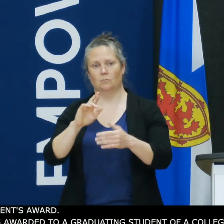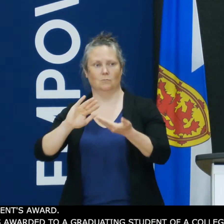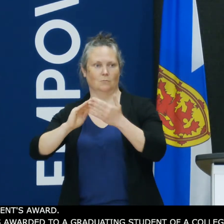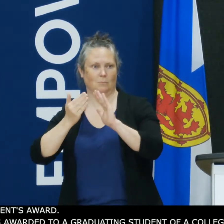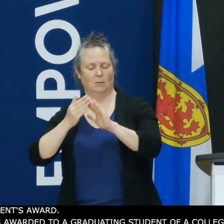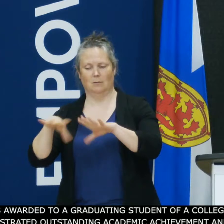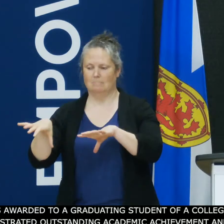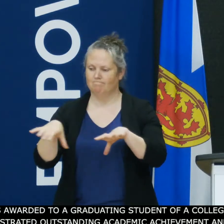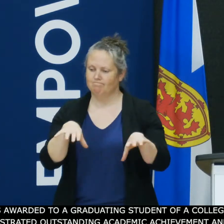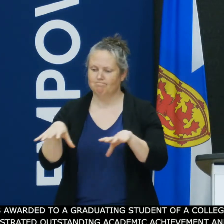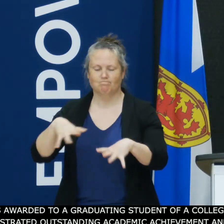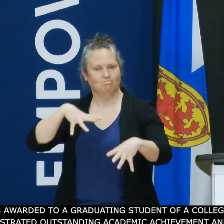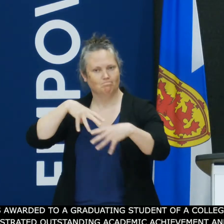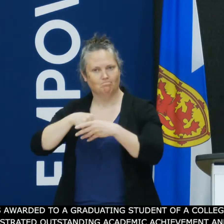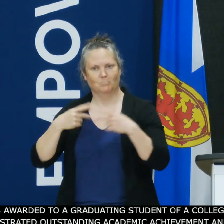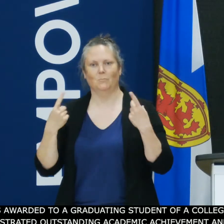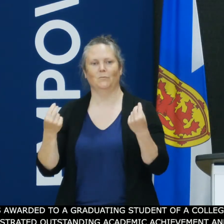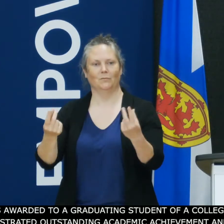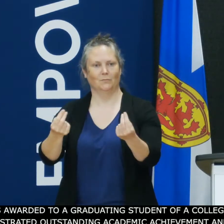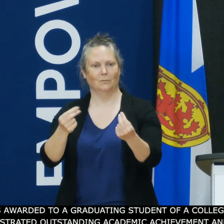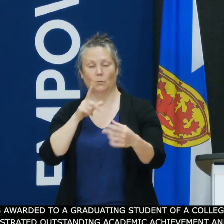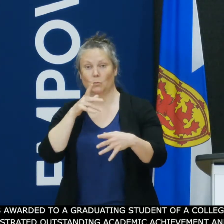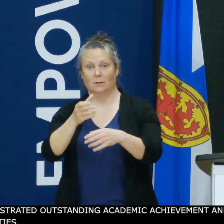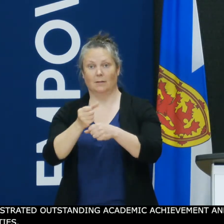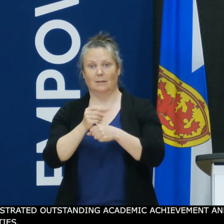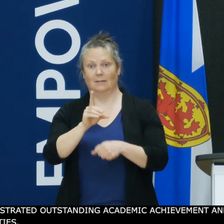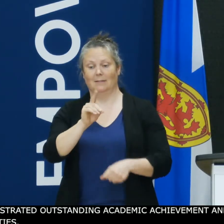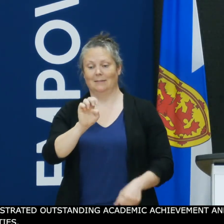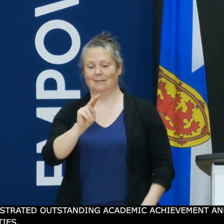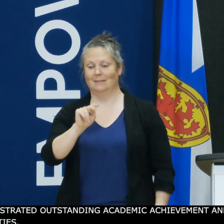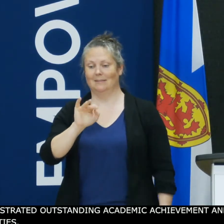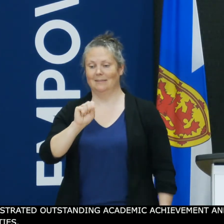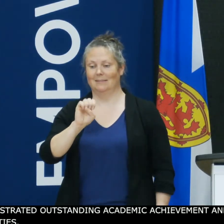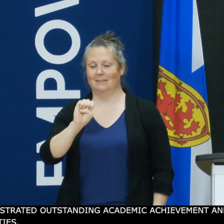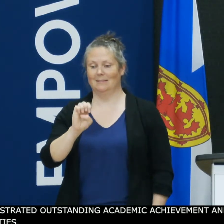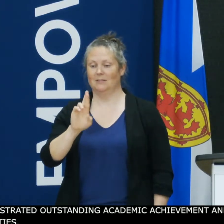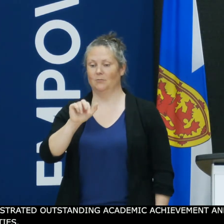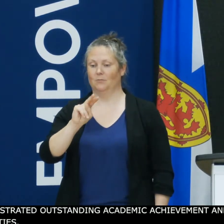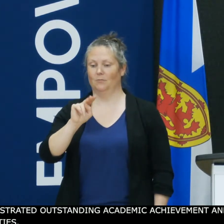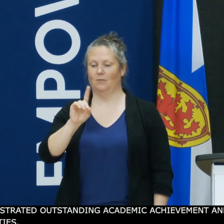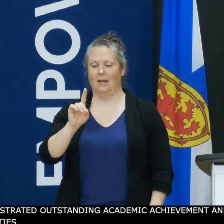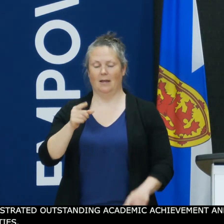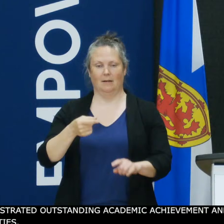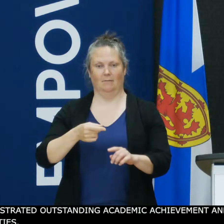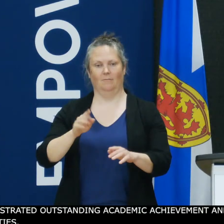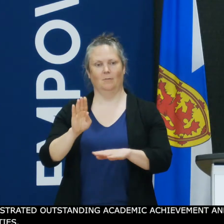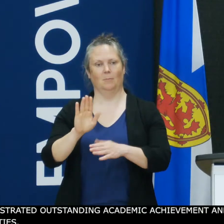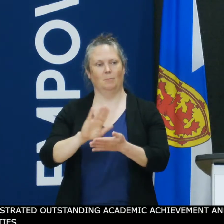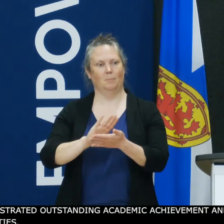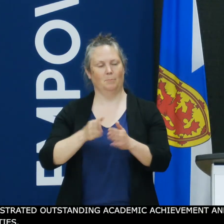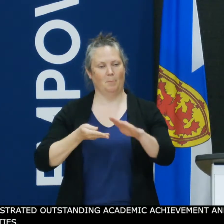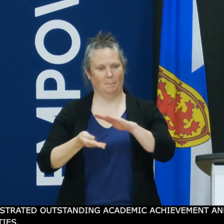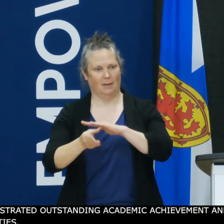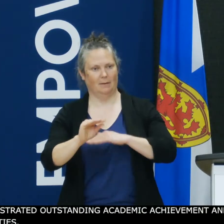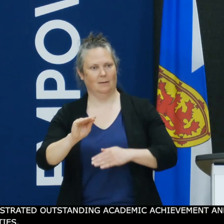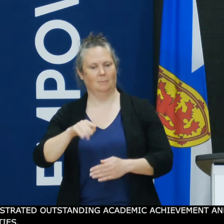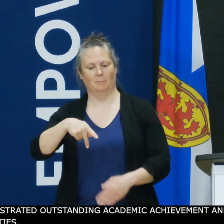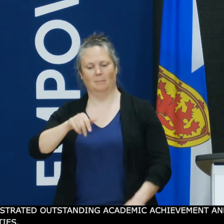activities. The recipient is Denise Rand, Baking and Pastry Arts